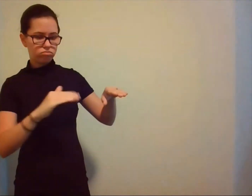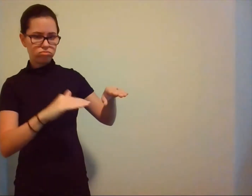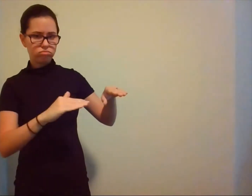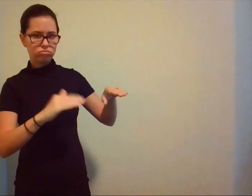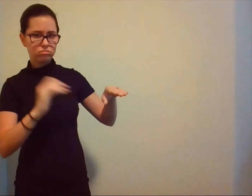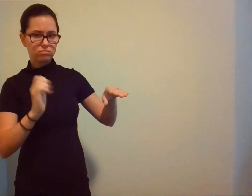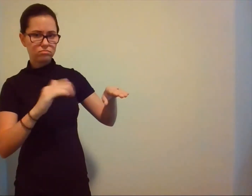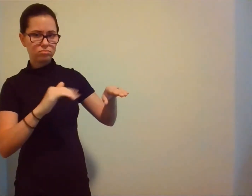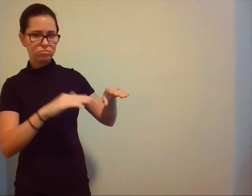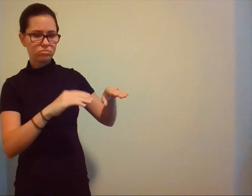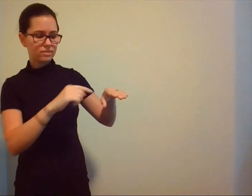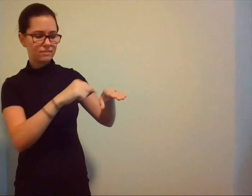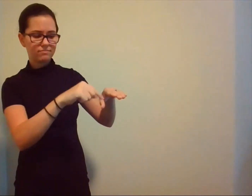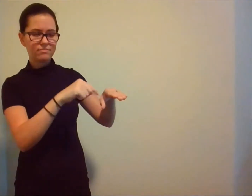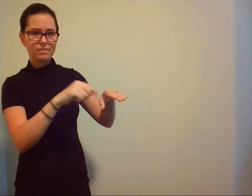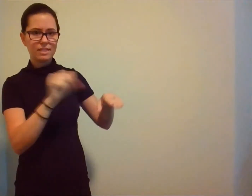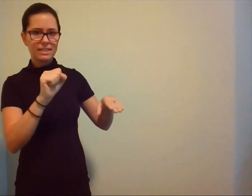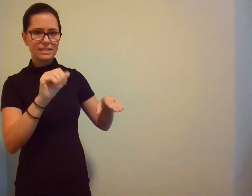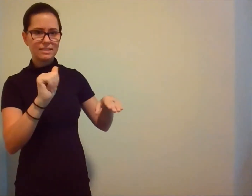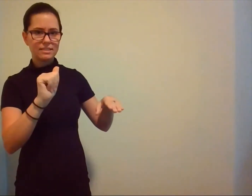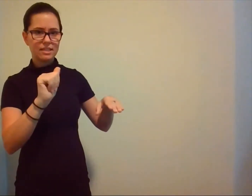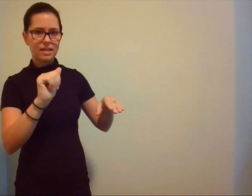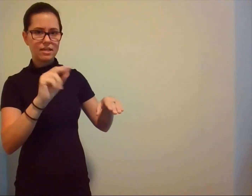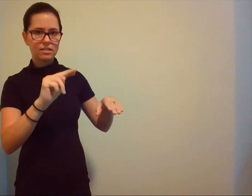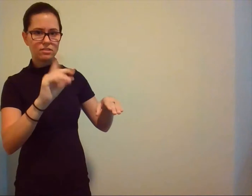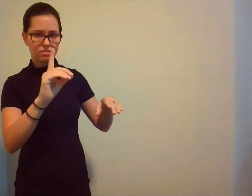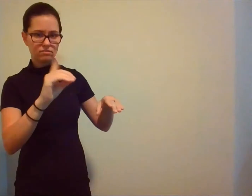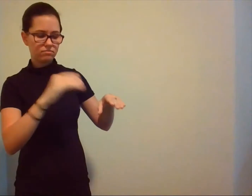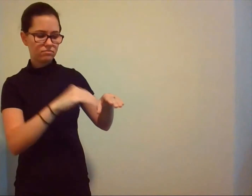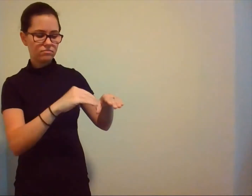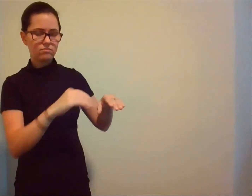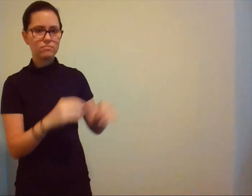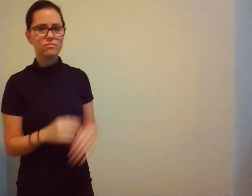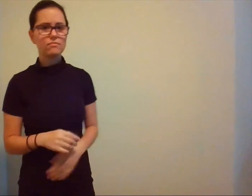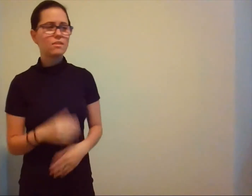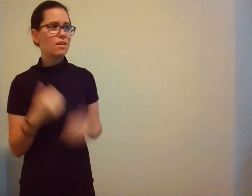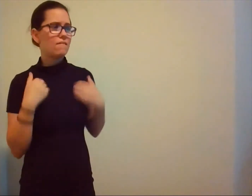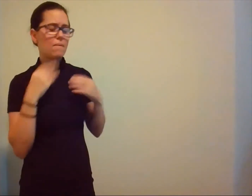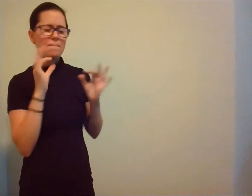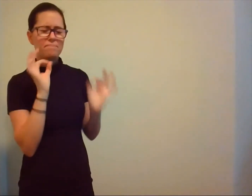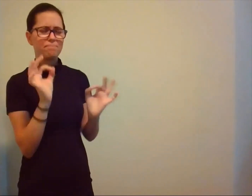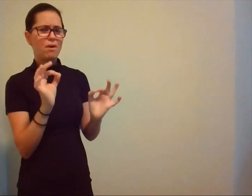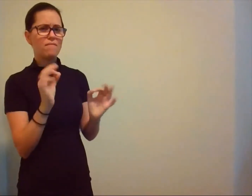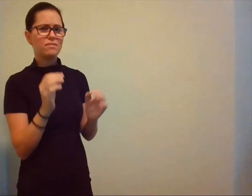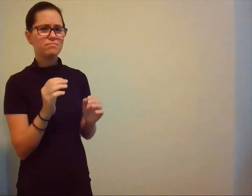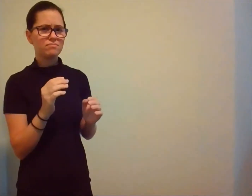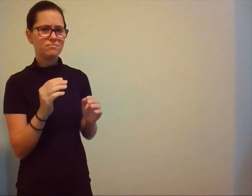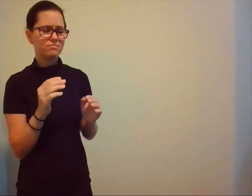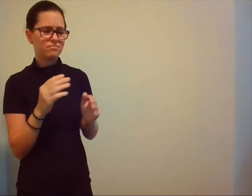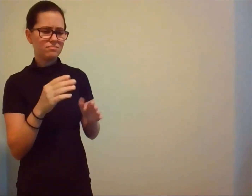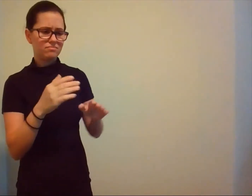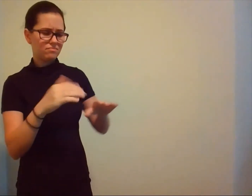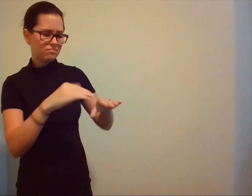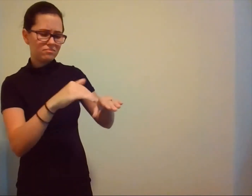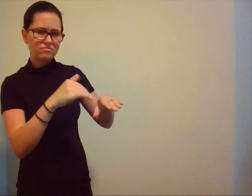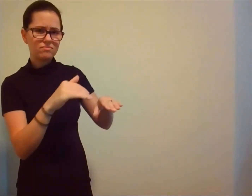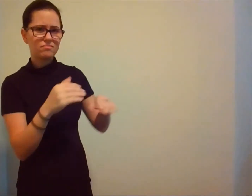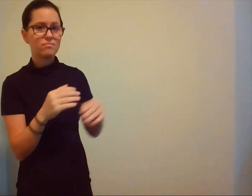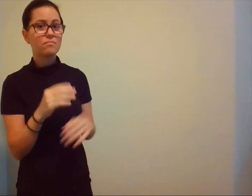deck. So it was a perfect spot where there was always a little bit of beach. But I was like, whoa, this is quite a find. I mean, there's not